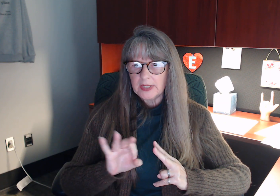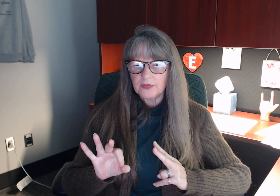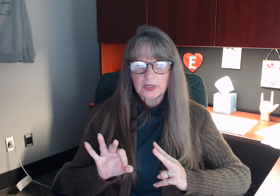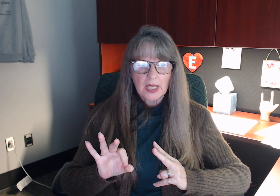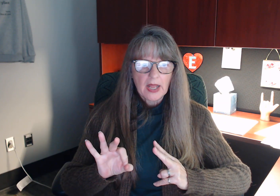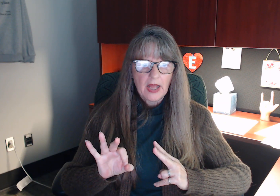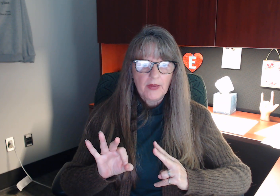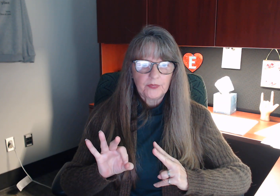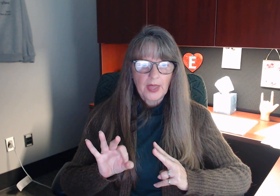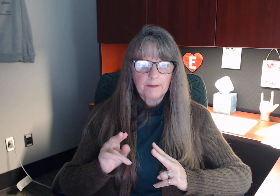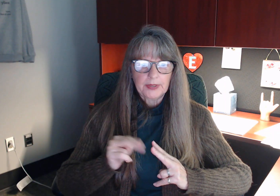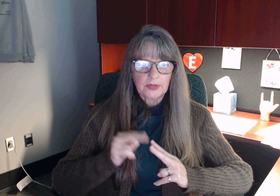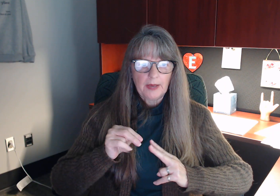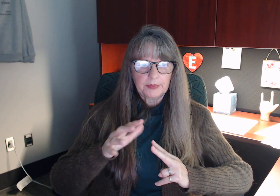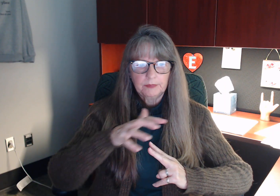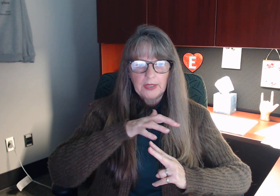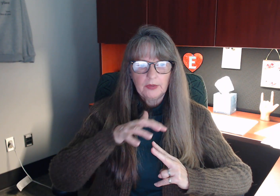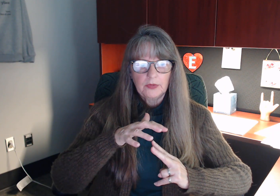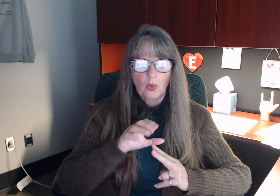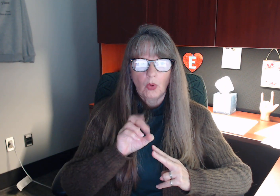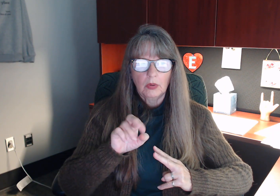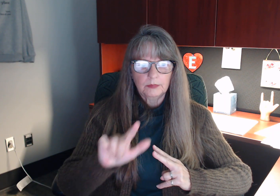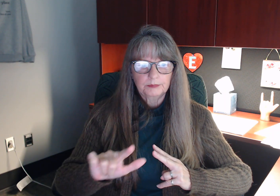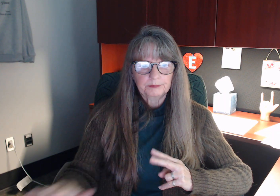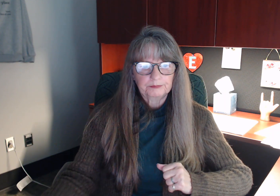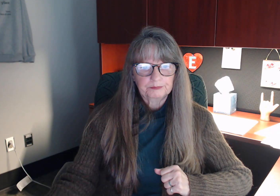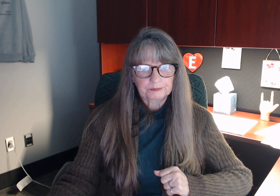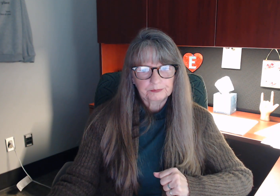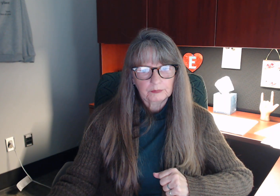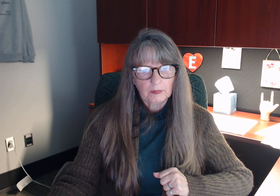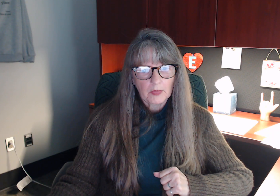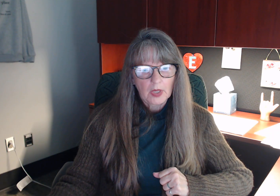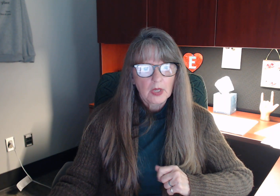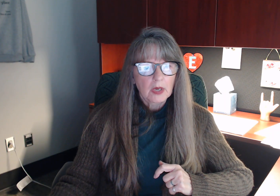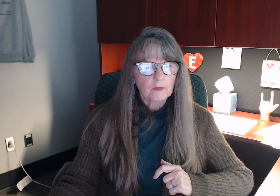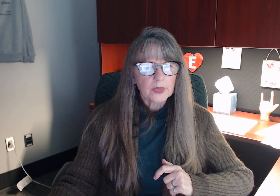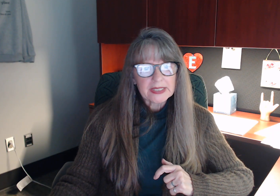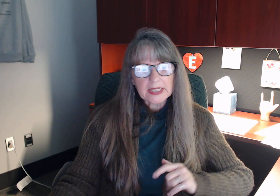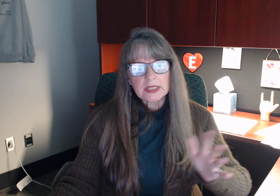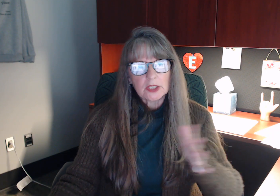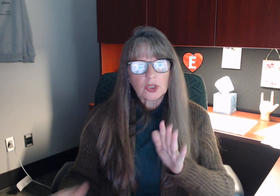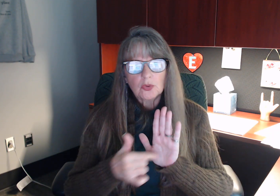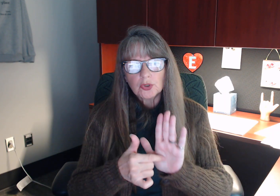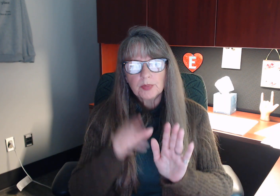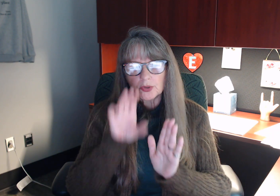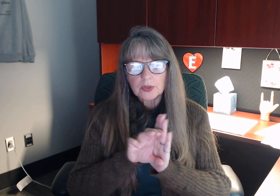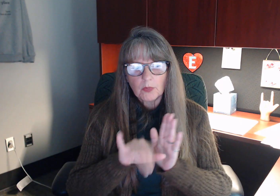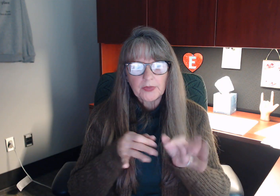reefs that build up right here at the coral. 46, and it shows you pictures of what they